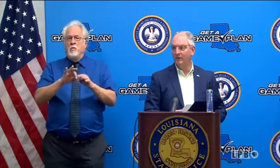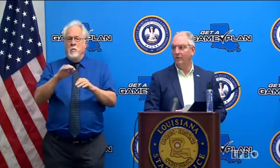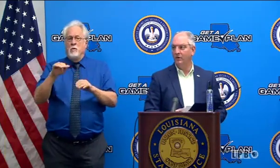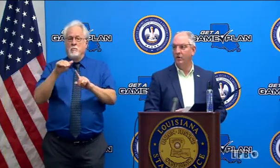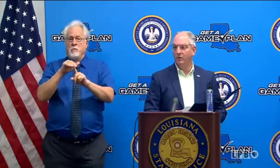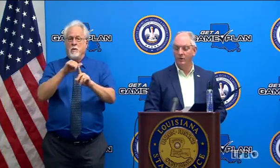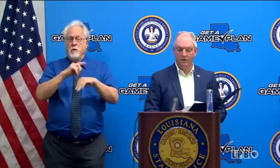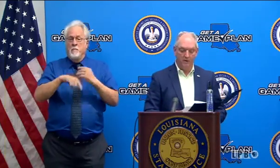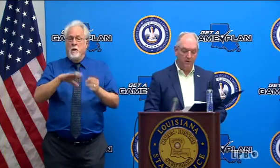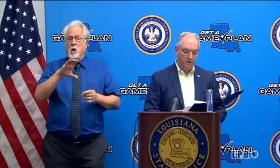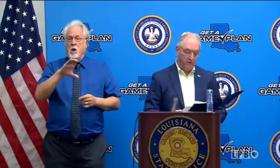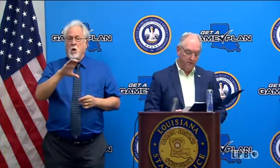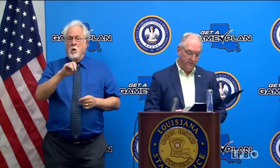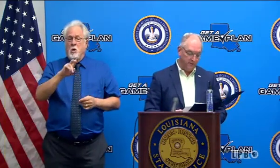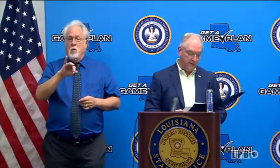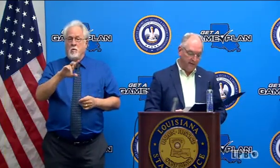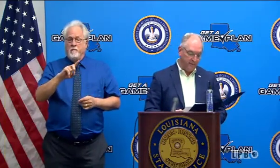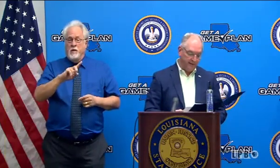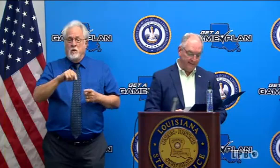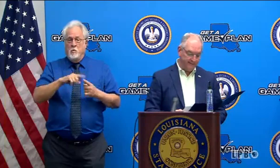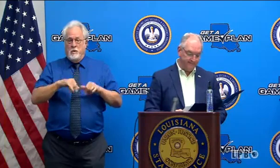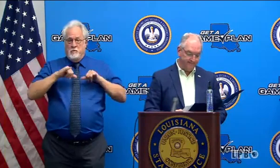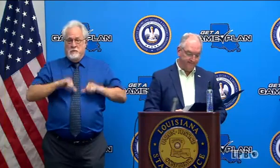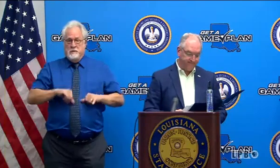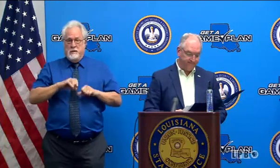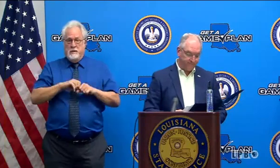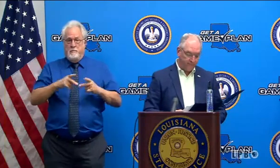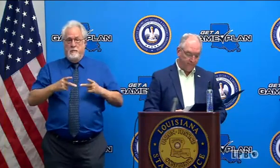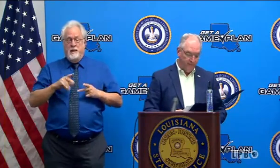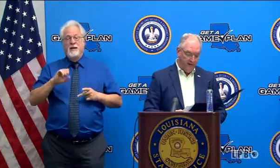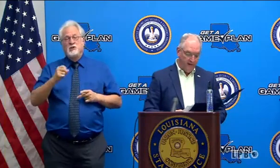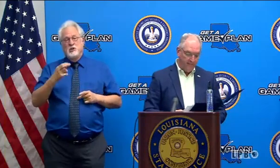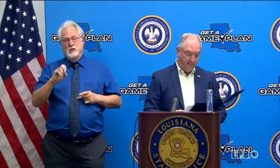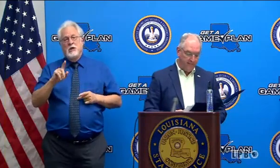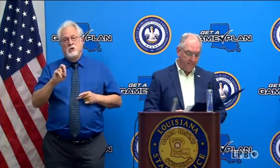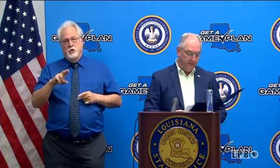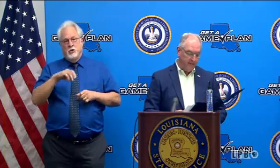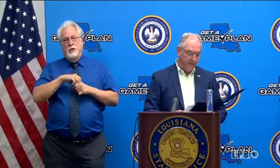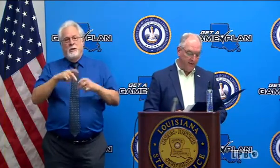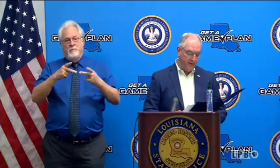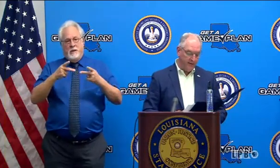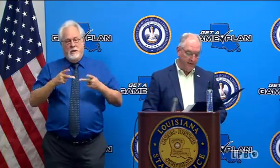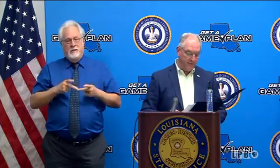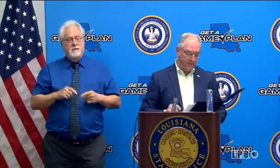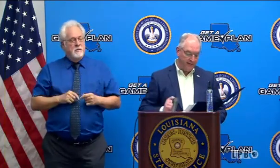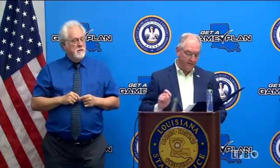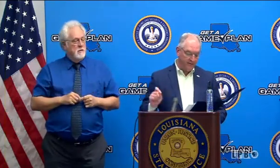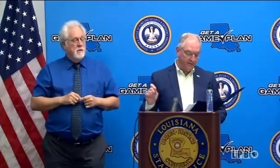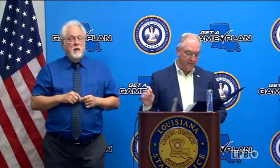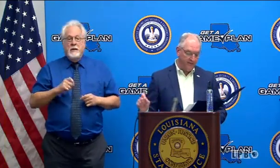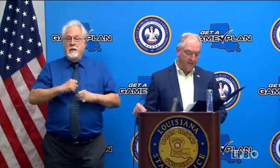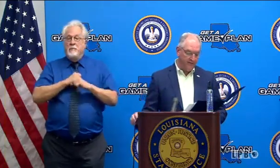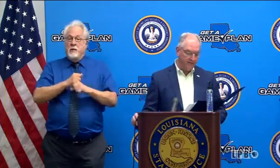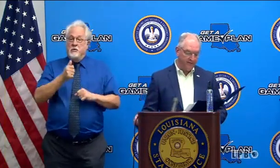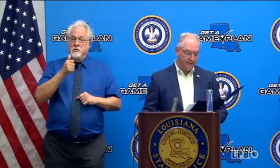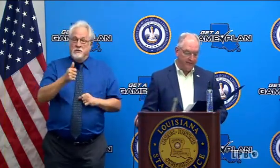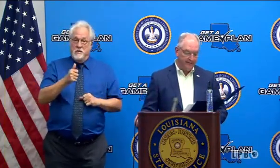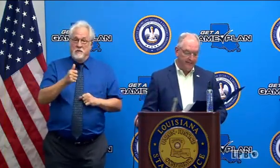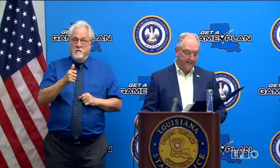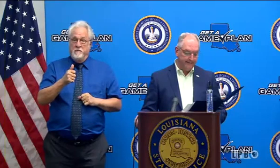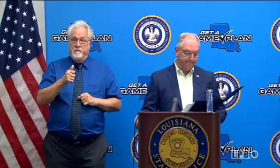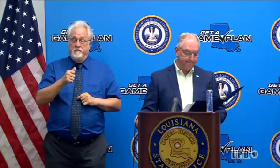about COVID when you are sheltering in place. You need to protect yourself